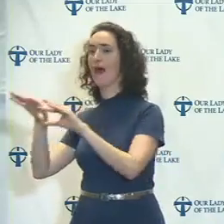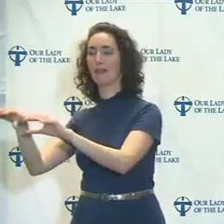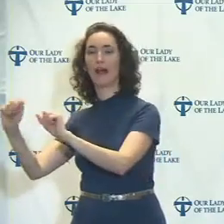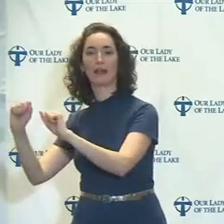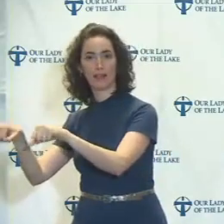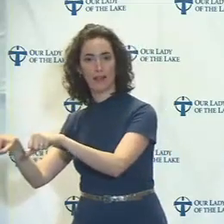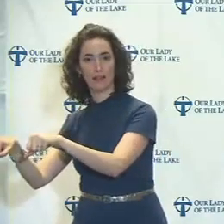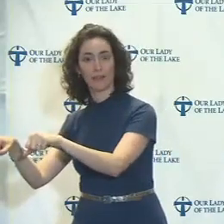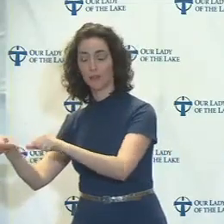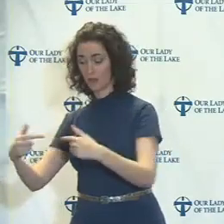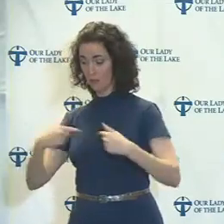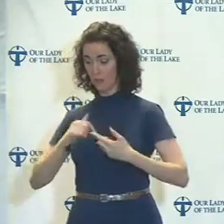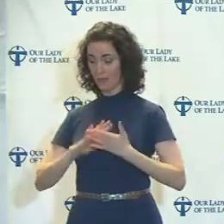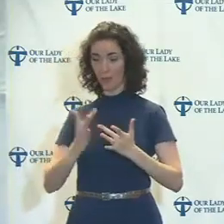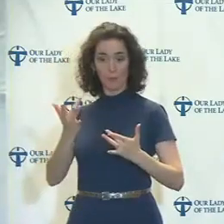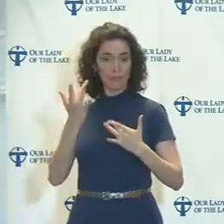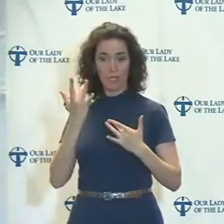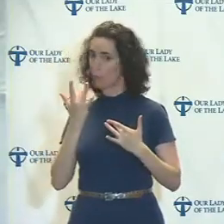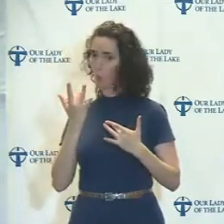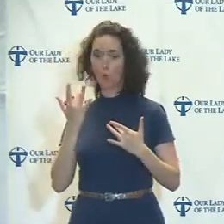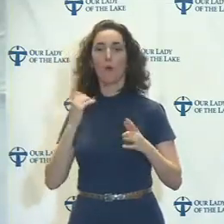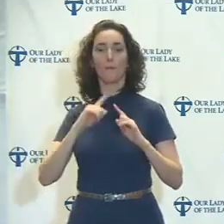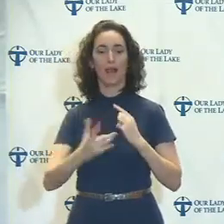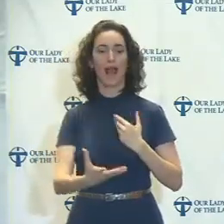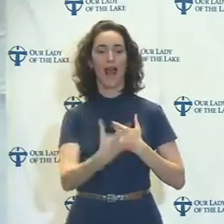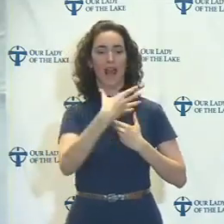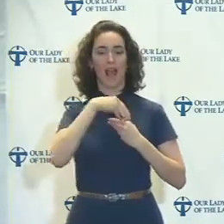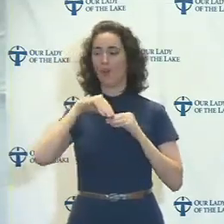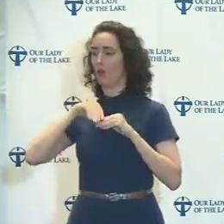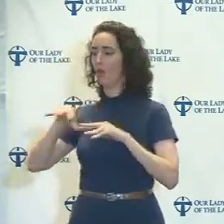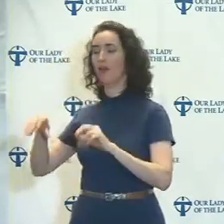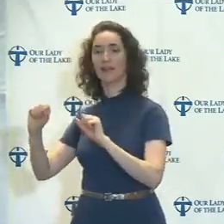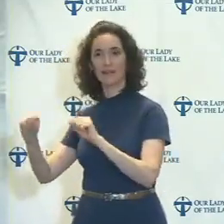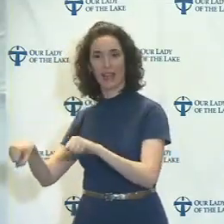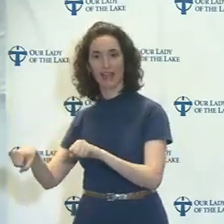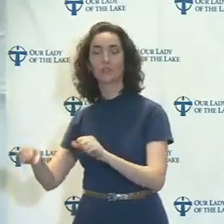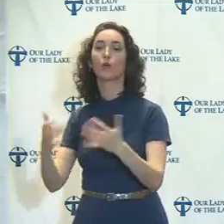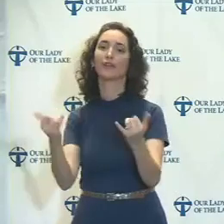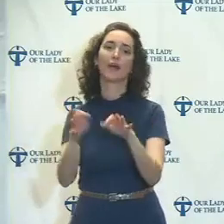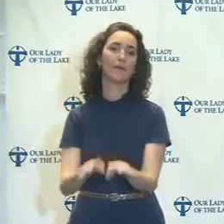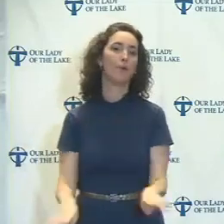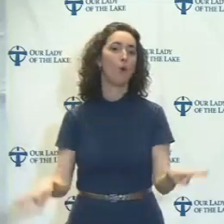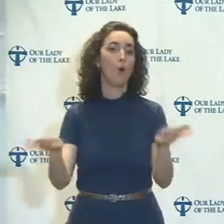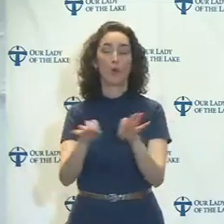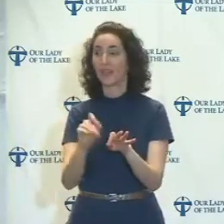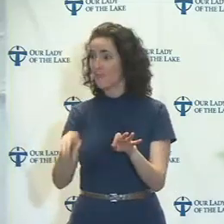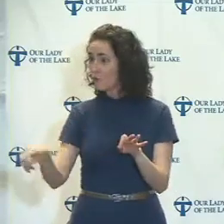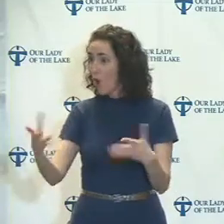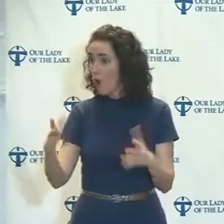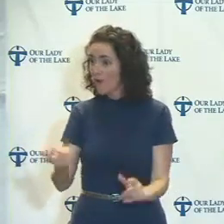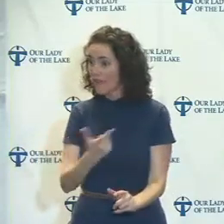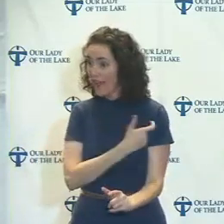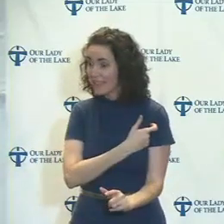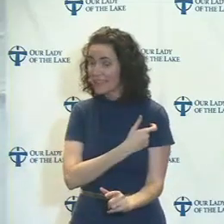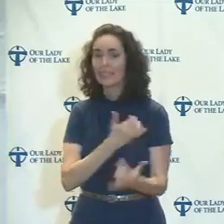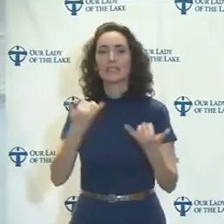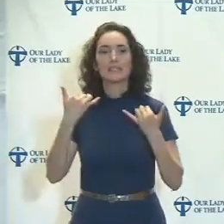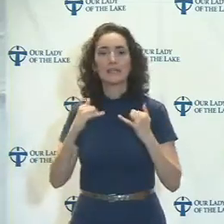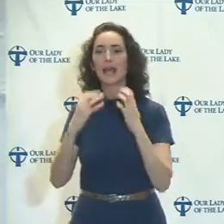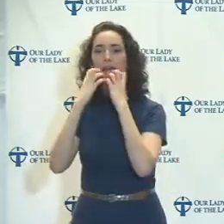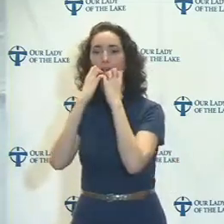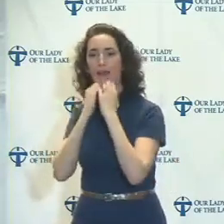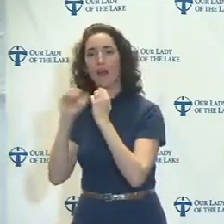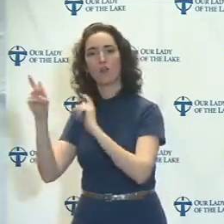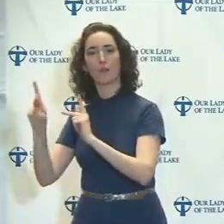sick. So now more than ever, being a good neighbor, especially for those who've been vaccinated, is worrying about your neighbor and not so